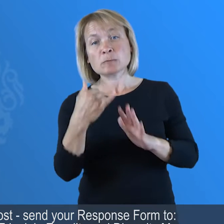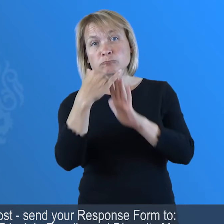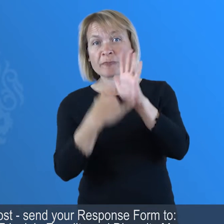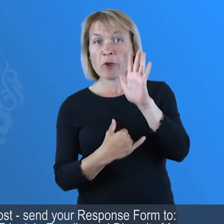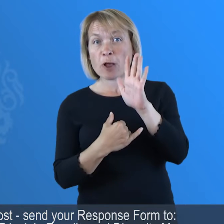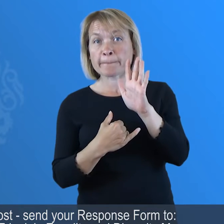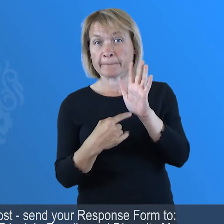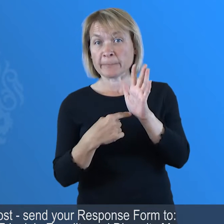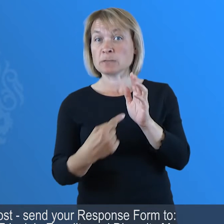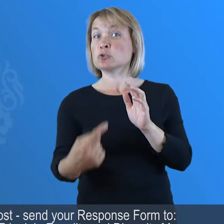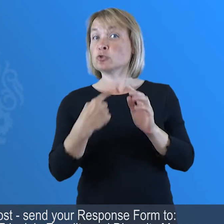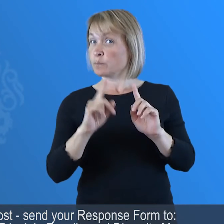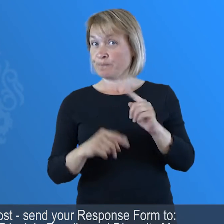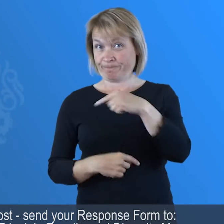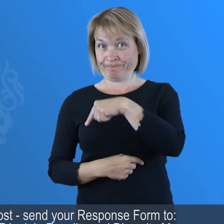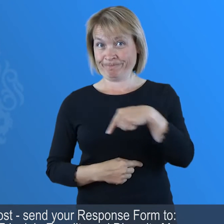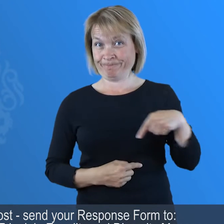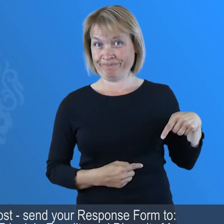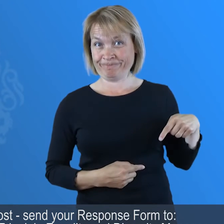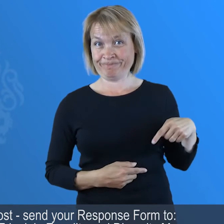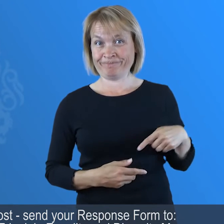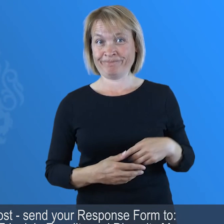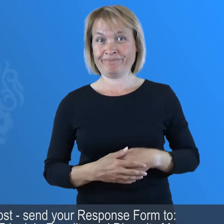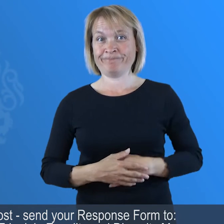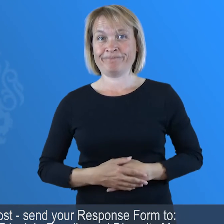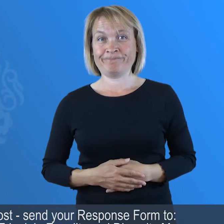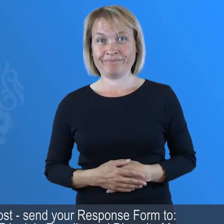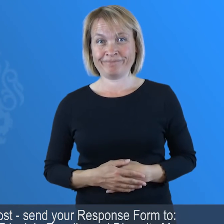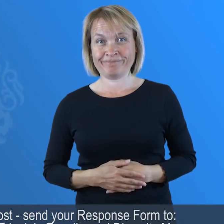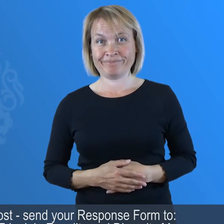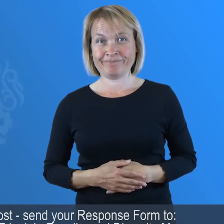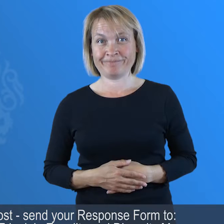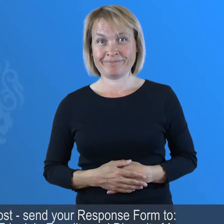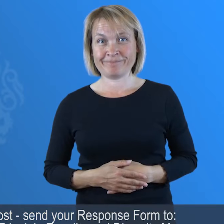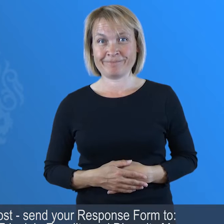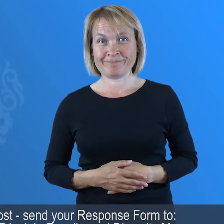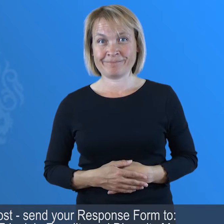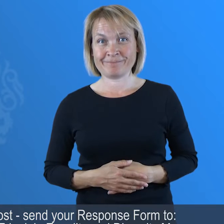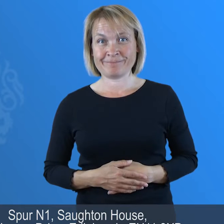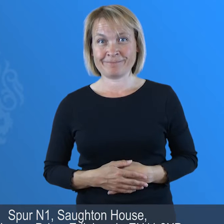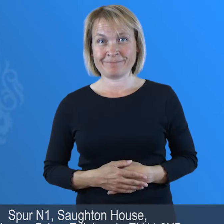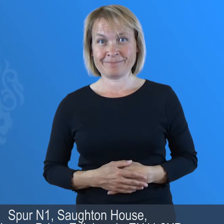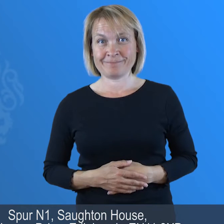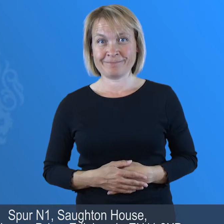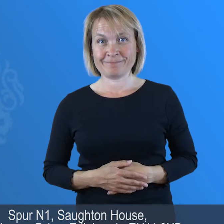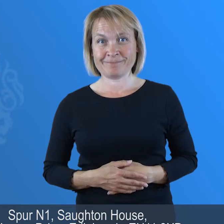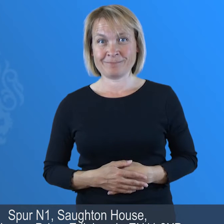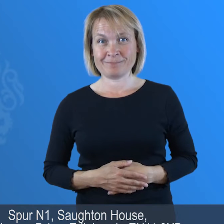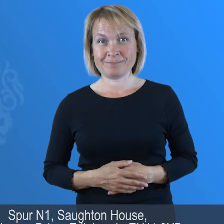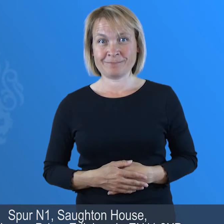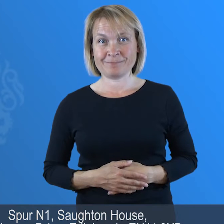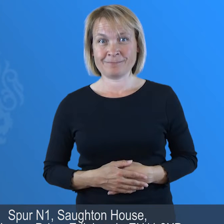Spur N1, Sawton House, Broomhouse Drive, Edinburgh,